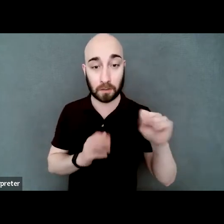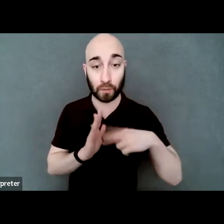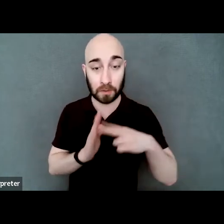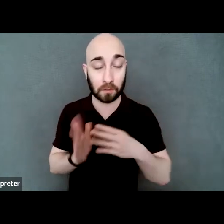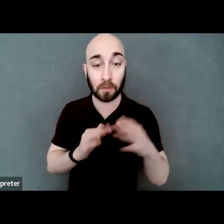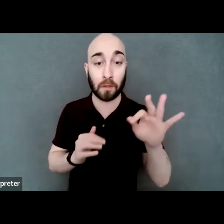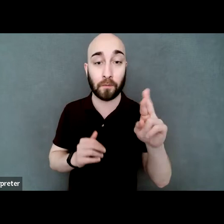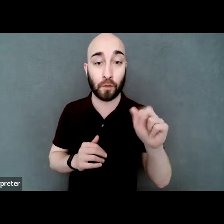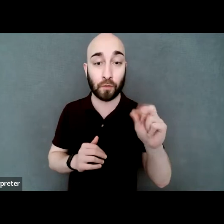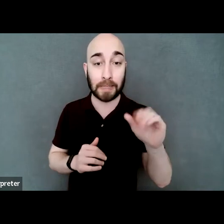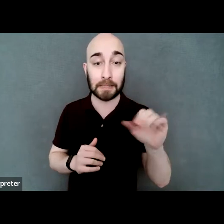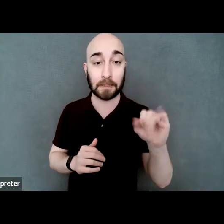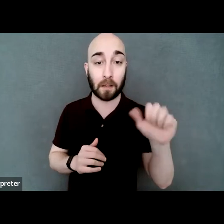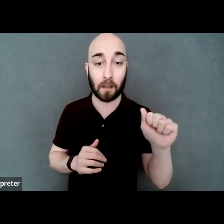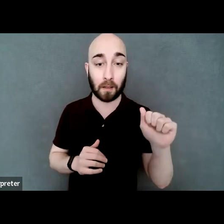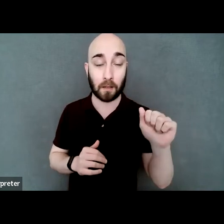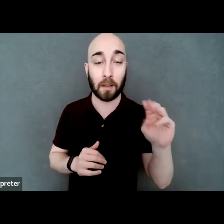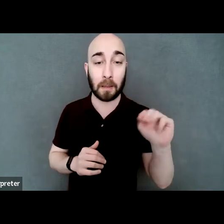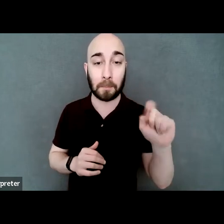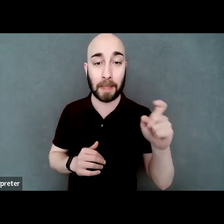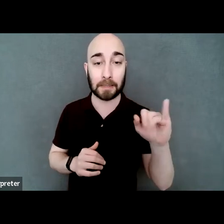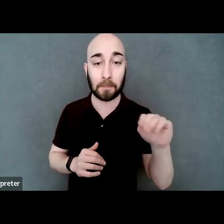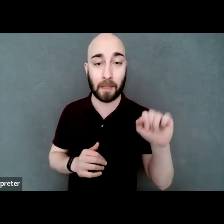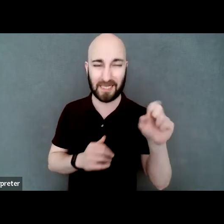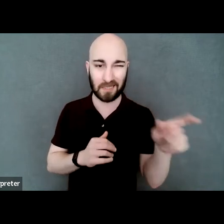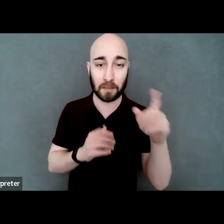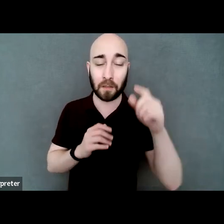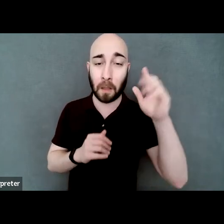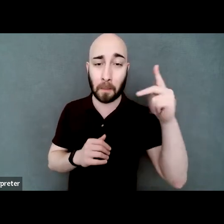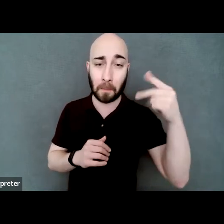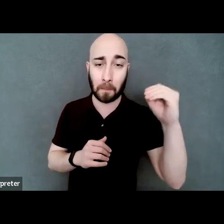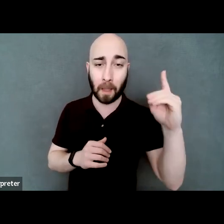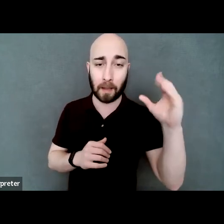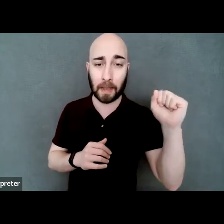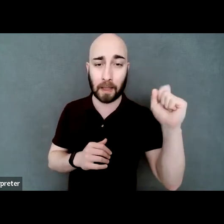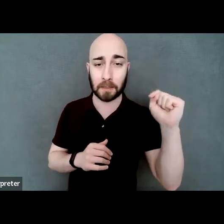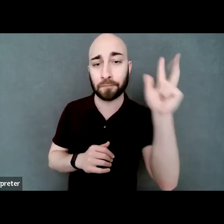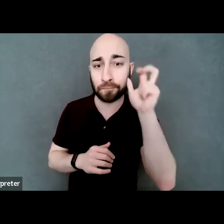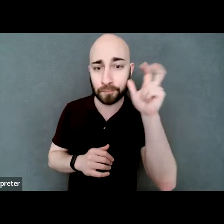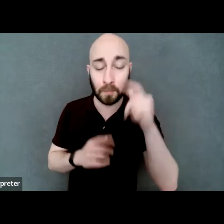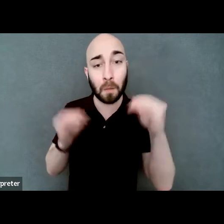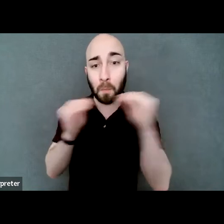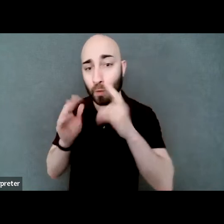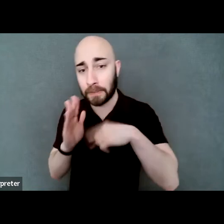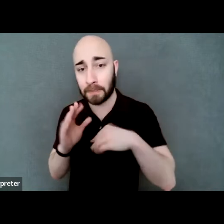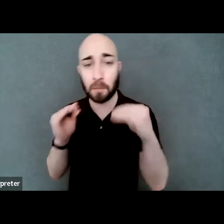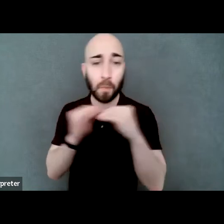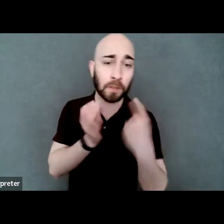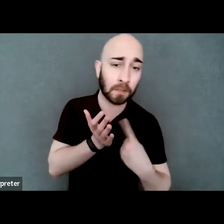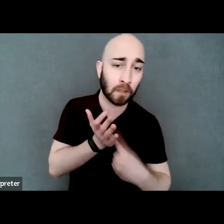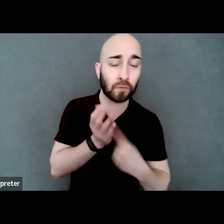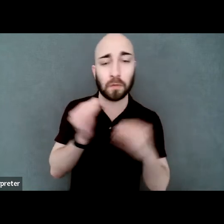Francisca Maxime, a podcast with Bruce Perry. We read even more readings, more discussions, talked about